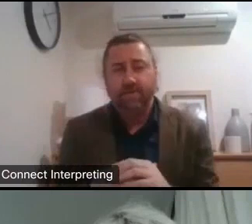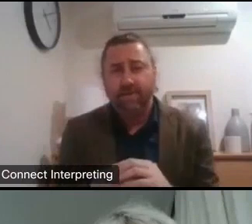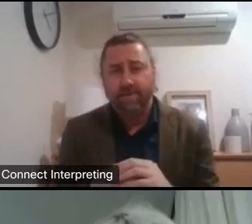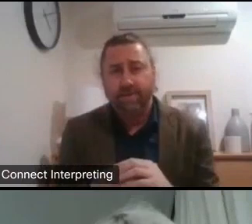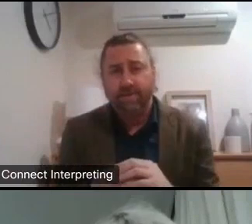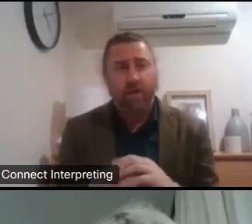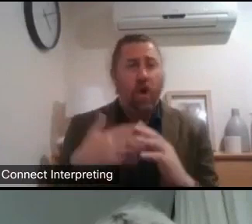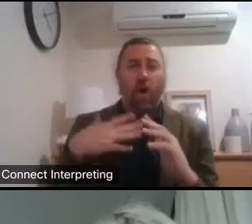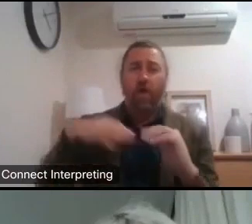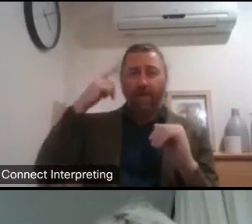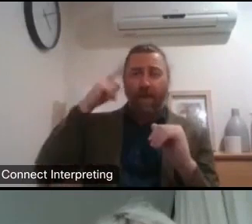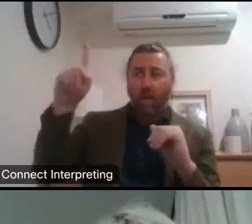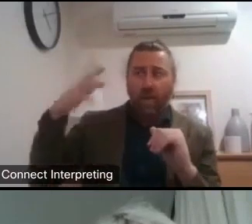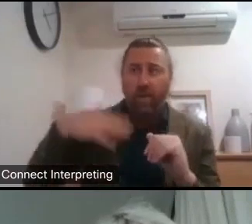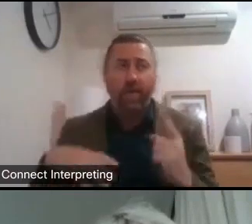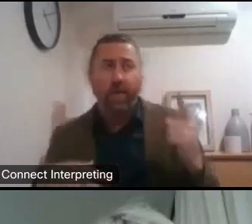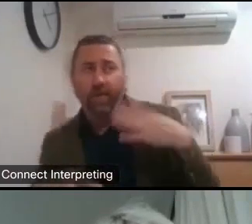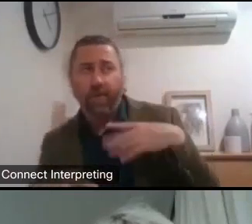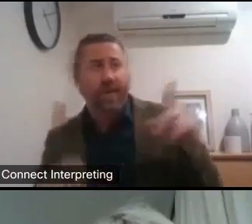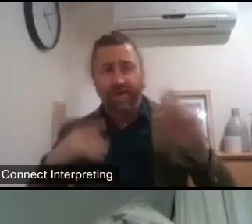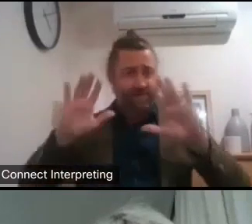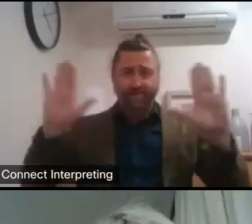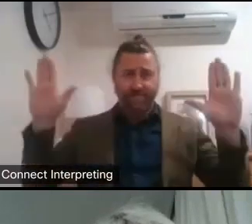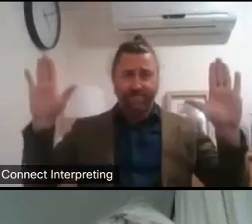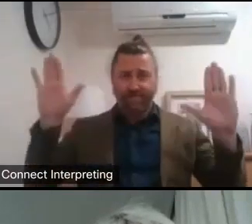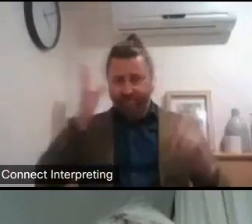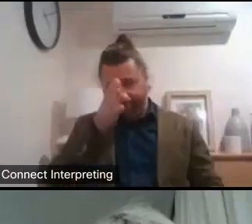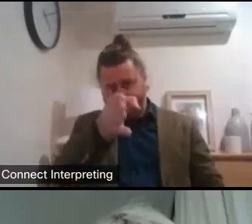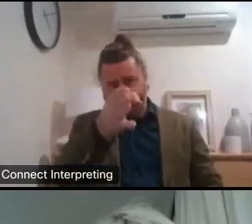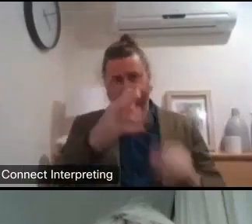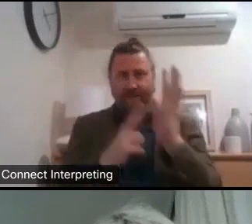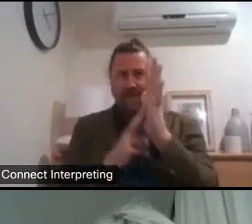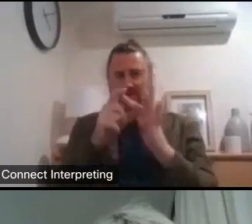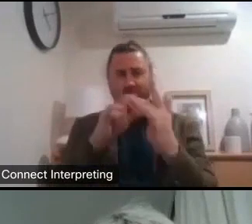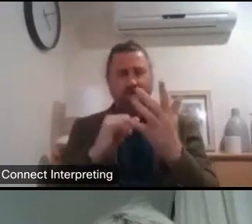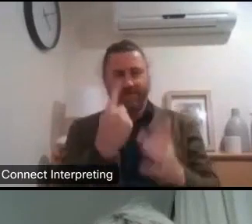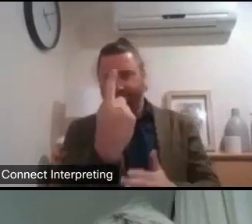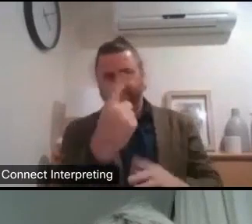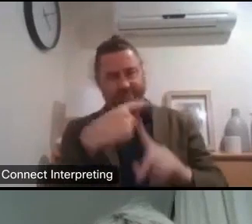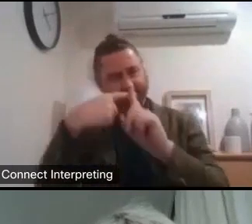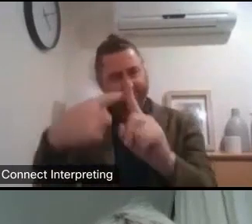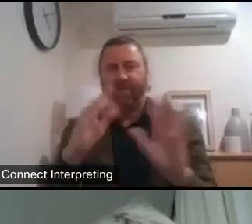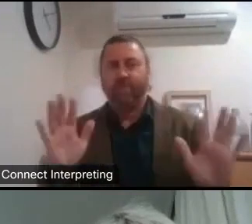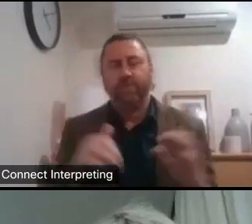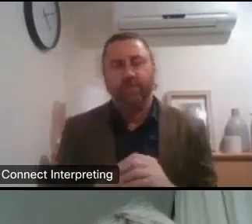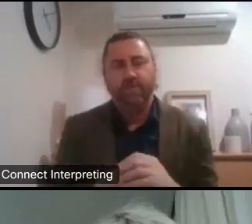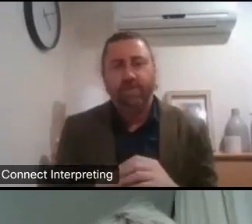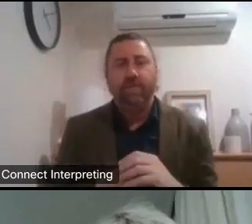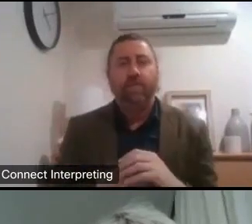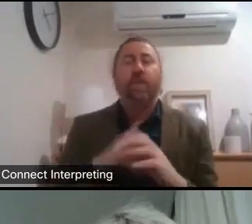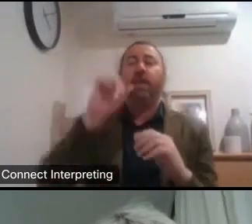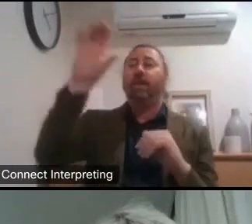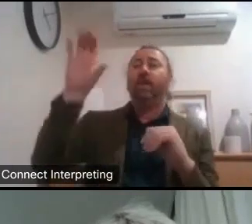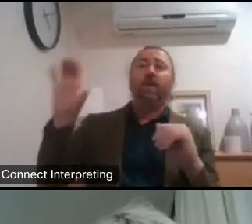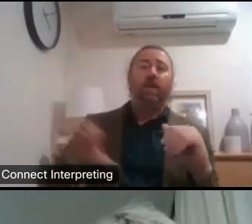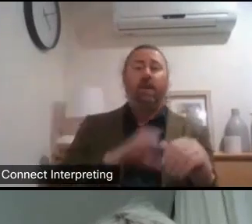other interests we want the very best for the scheme so that's why we're doing it there the other thing is states and territories have got a crucial